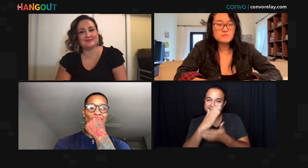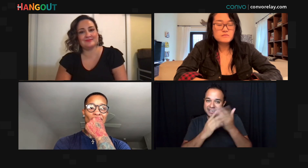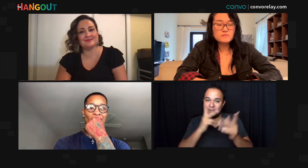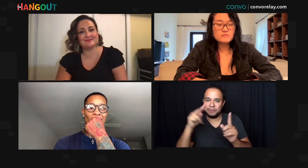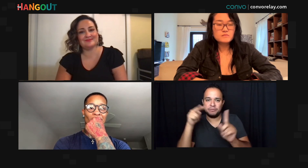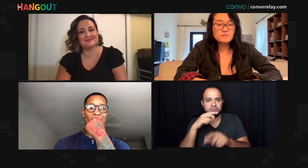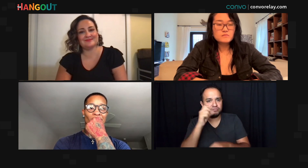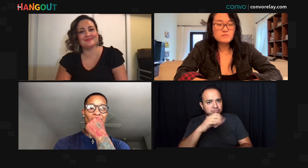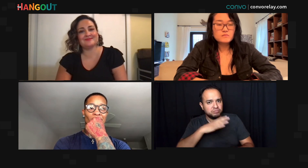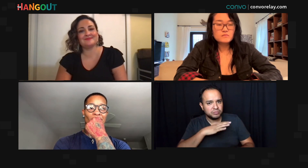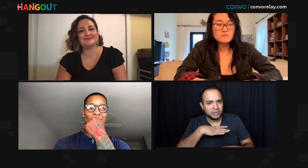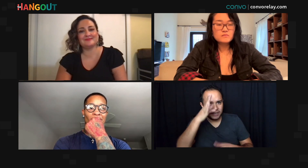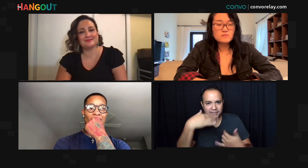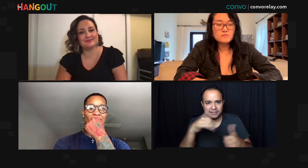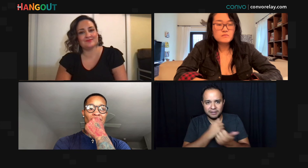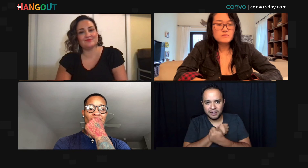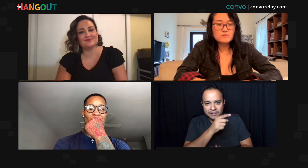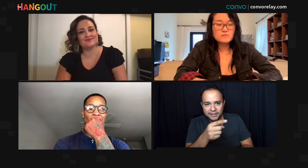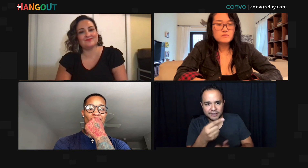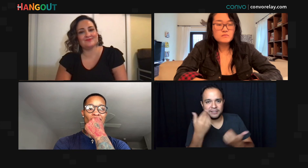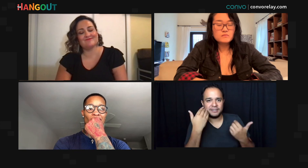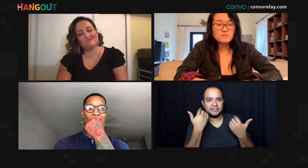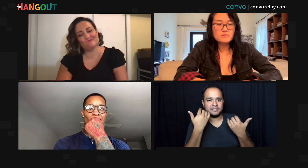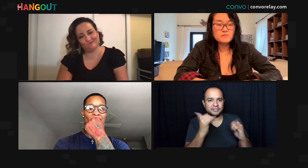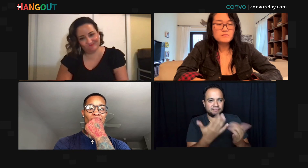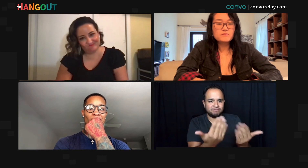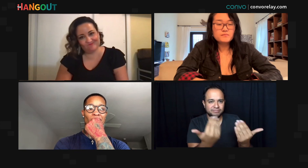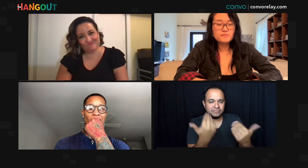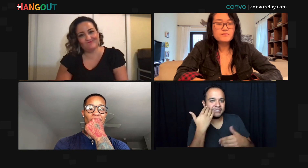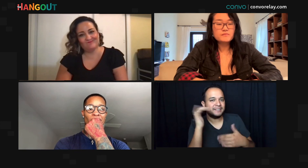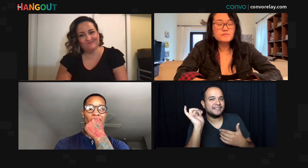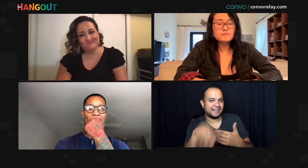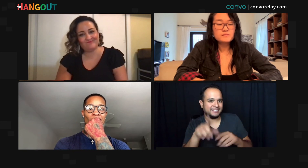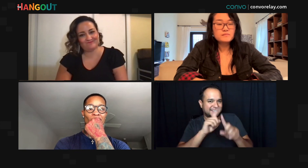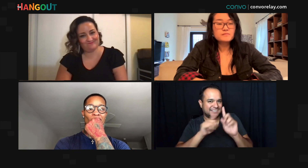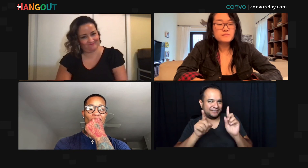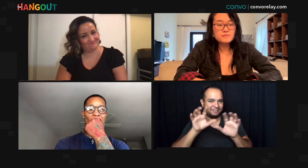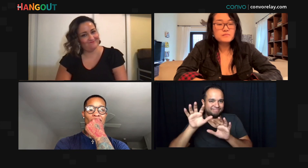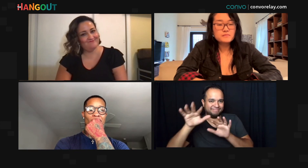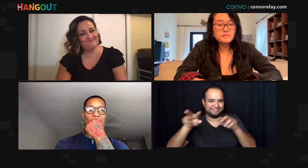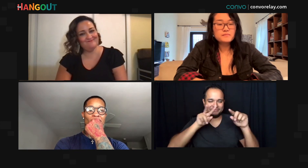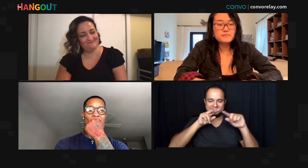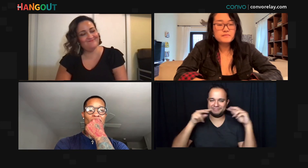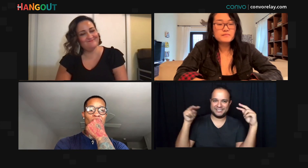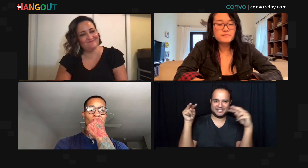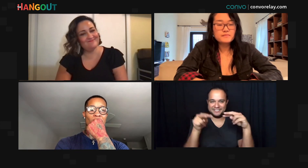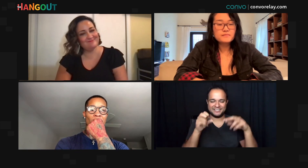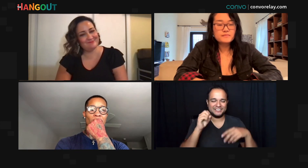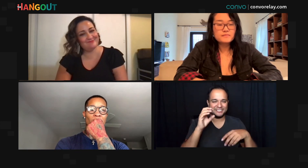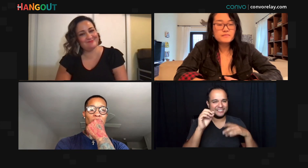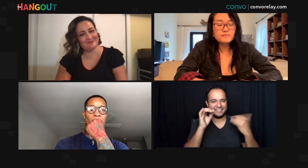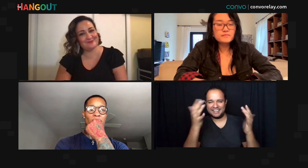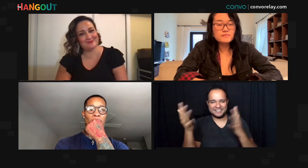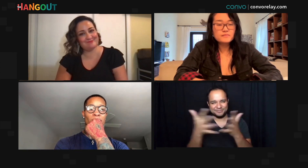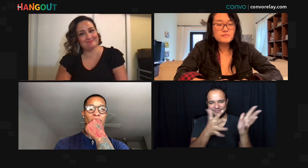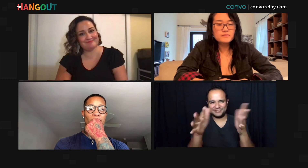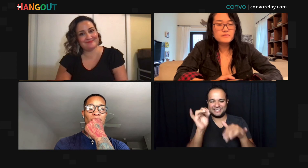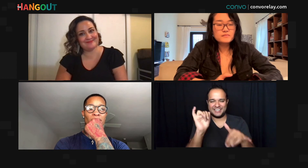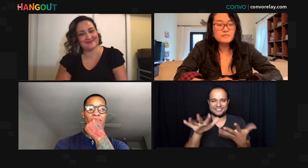know that's not everybody's perspective, but I was worried about that. Many of them said, "Hey, I love you. I still love you. And it's not a big deal." So that kind of